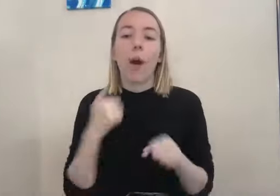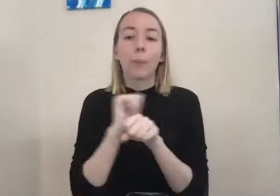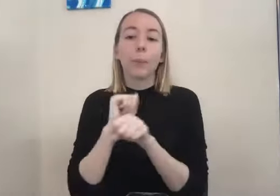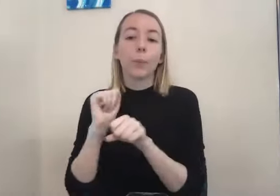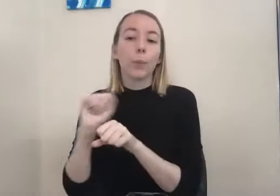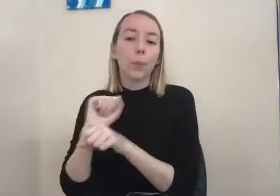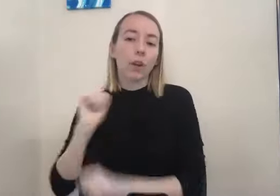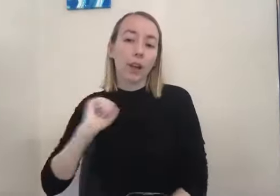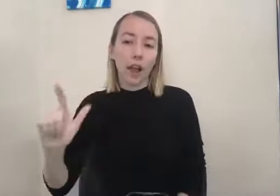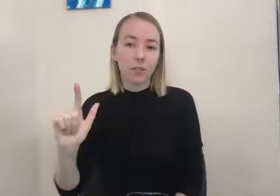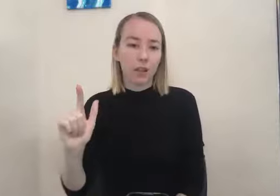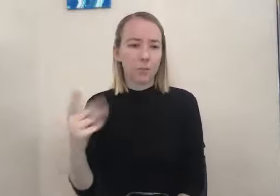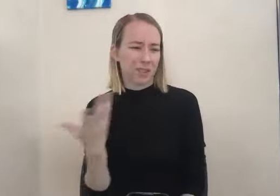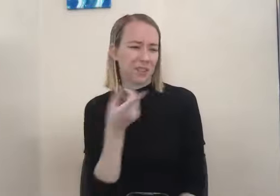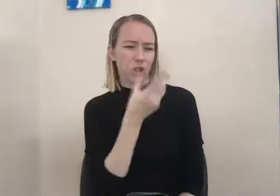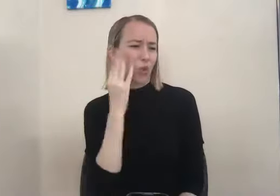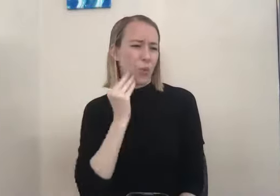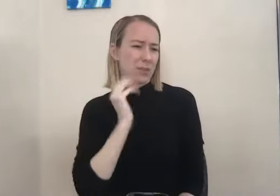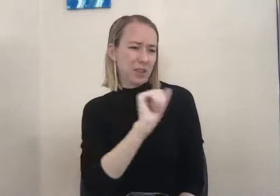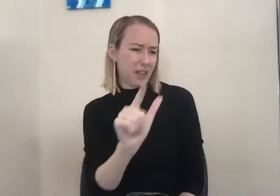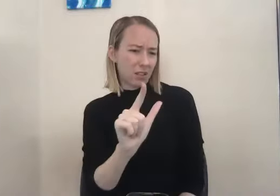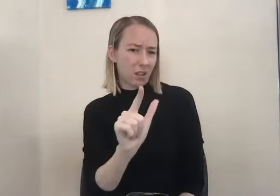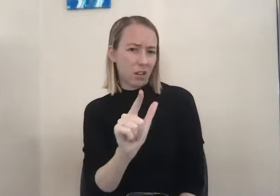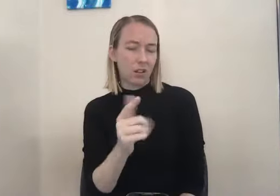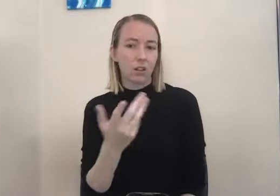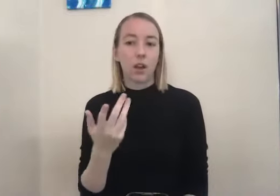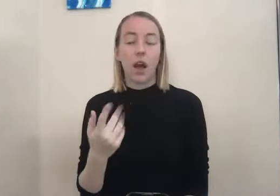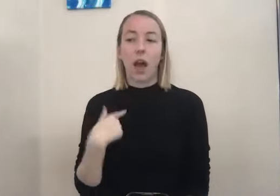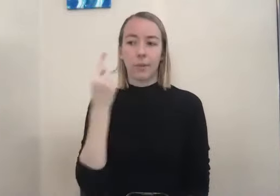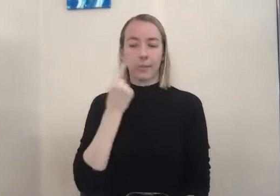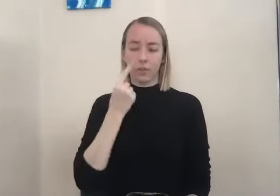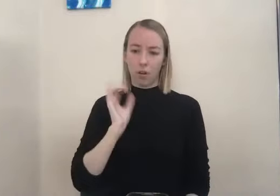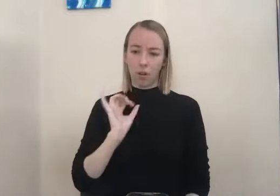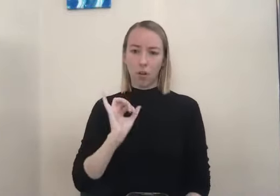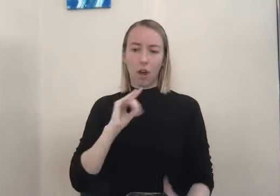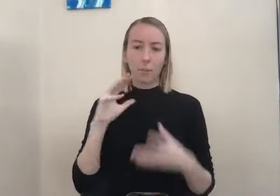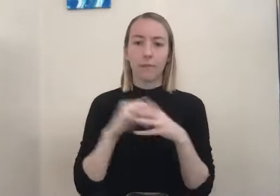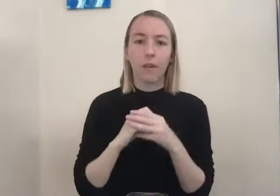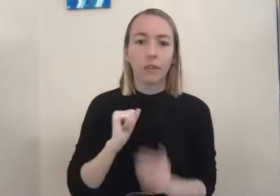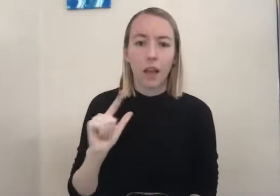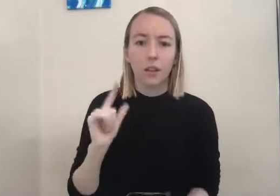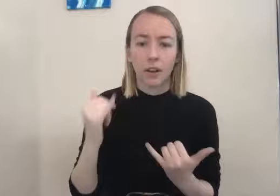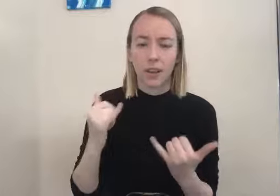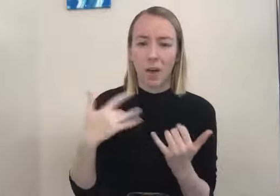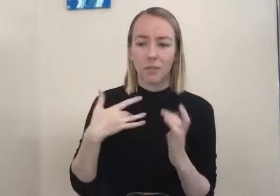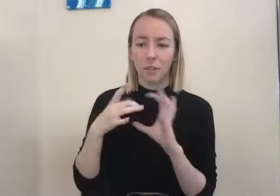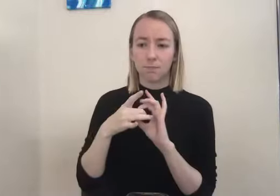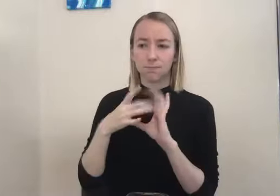feel? And what is the solution? What are you going to do about it? And then we'll talk about it. But I do not want any of these scenarios. I